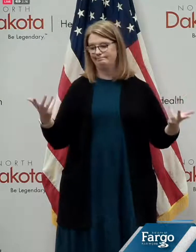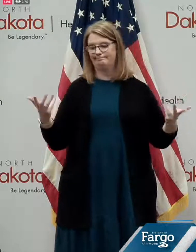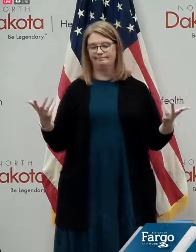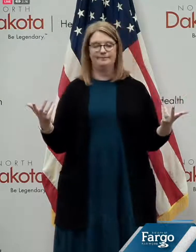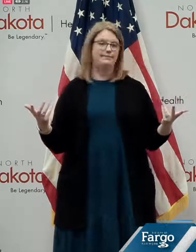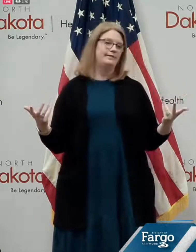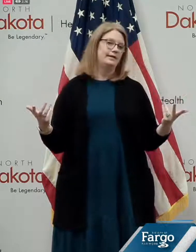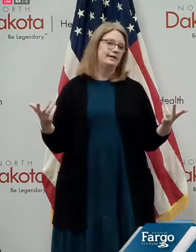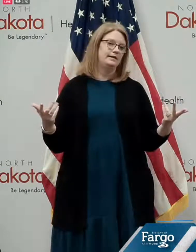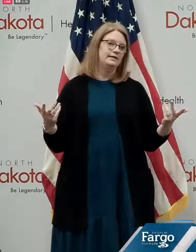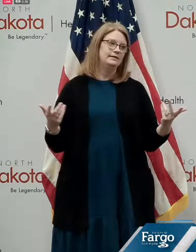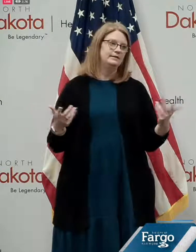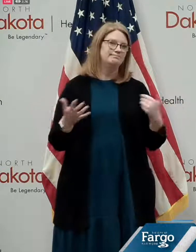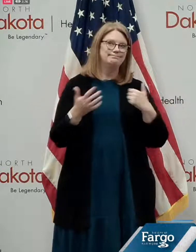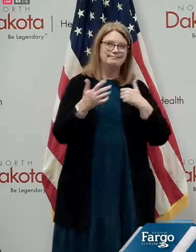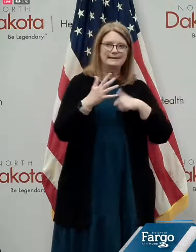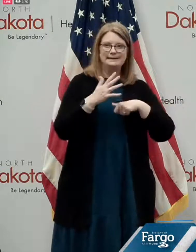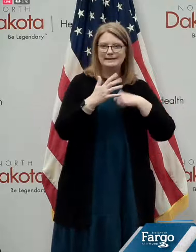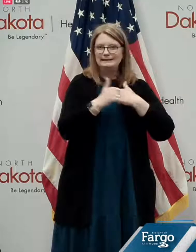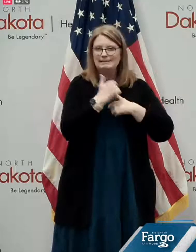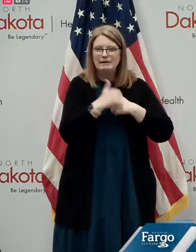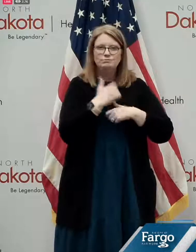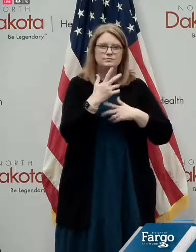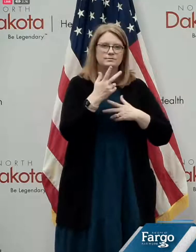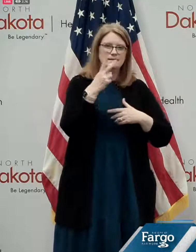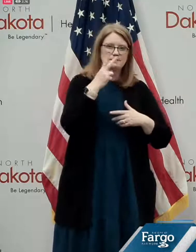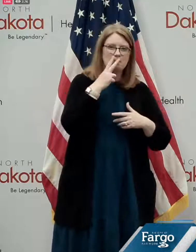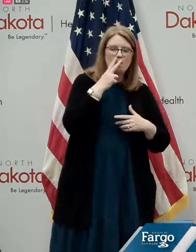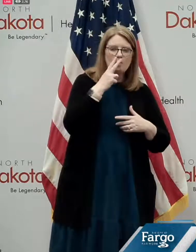the dangers of smoking or